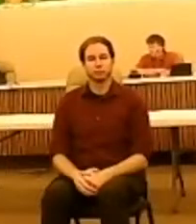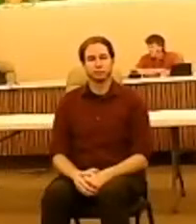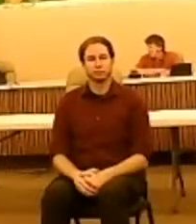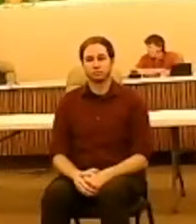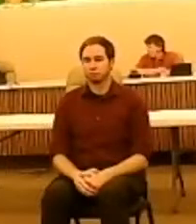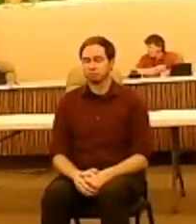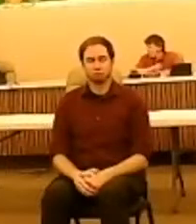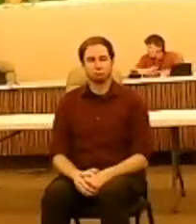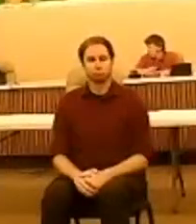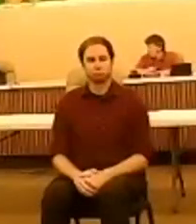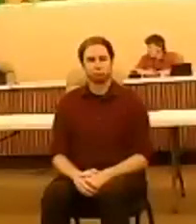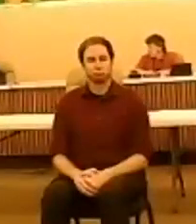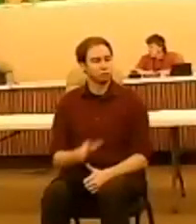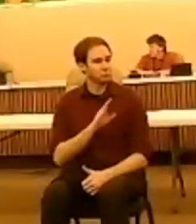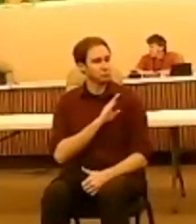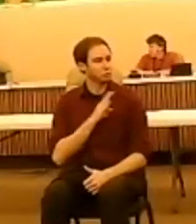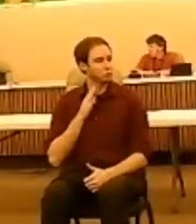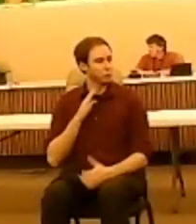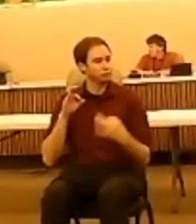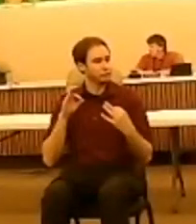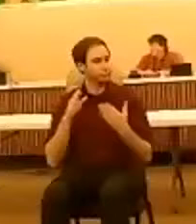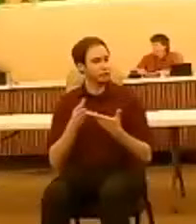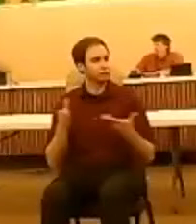Any further input from the board?